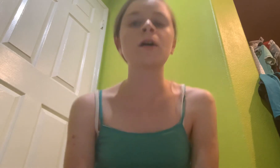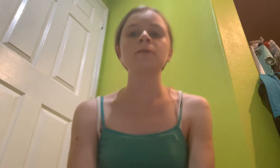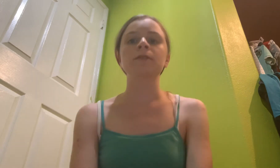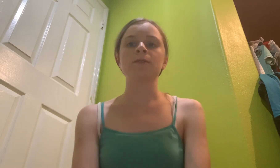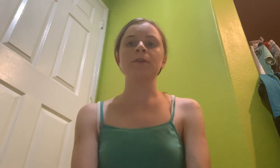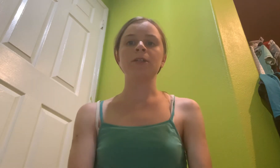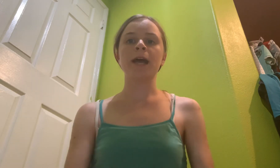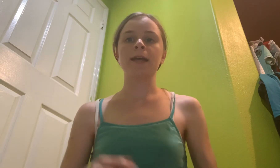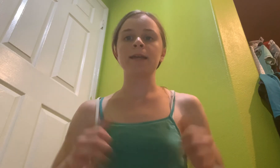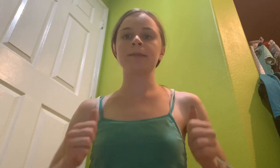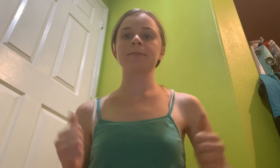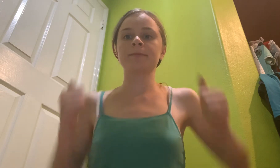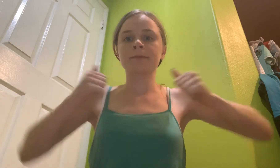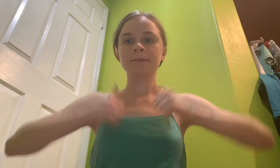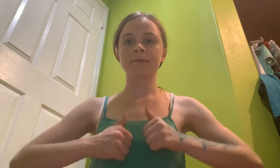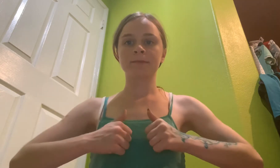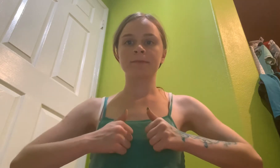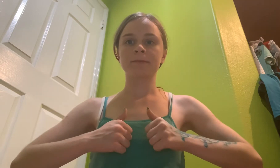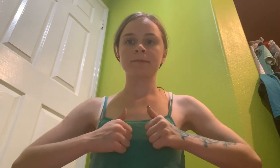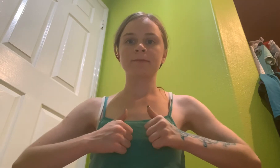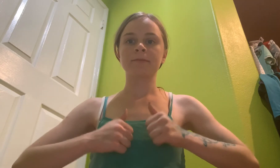Coat or jacket.